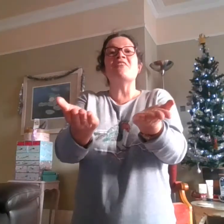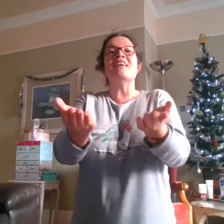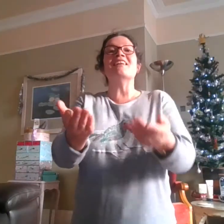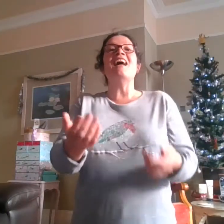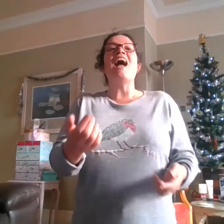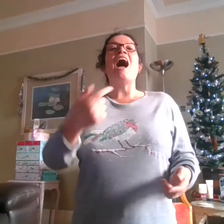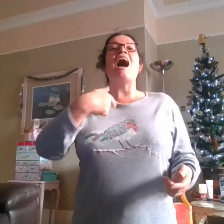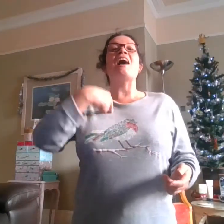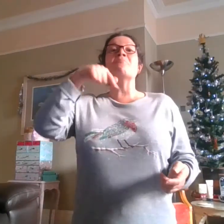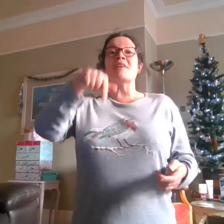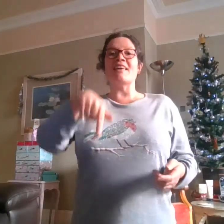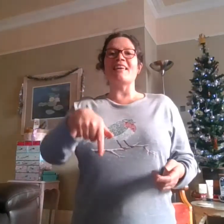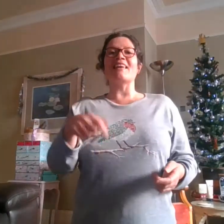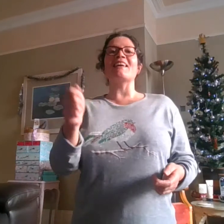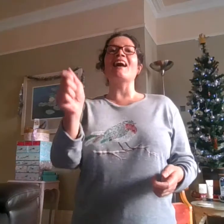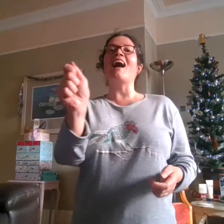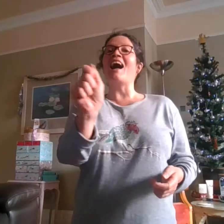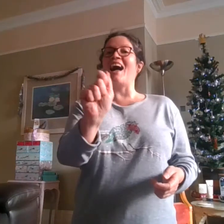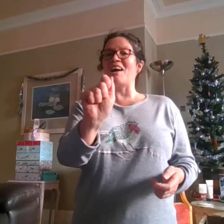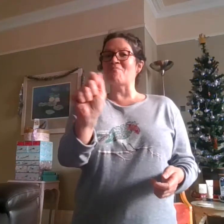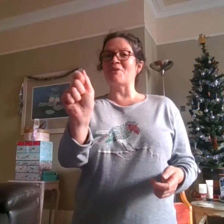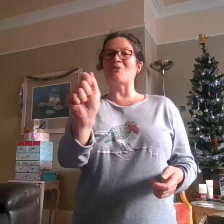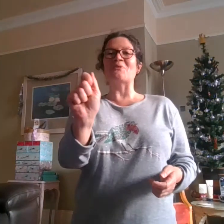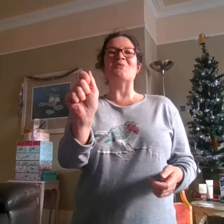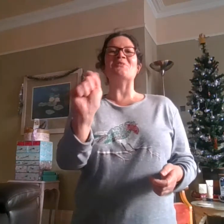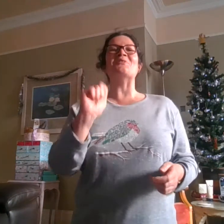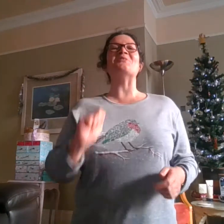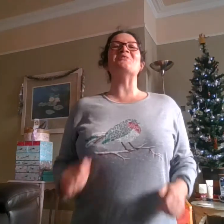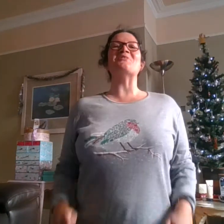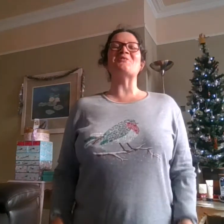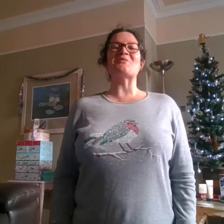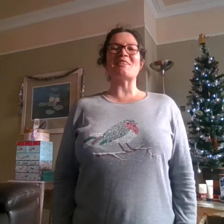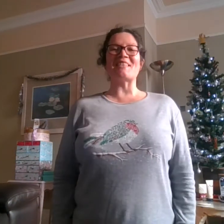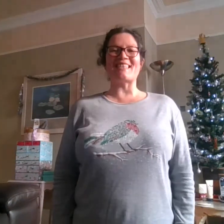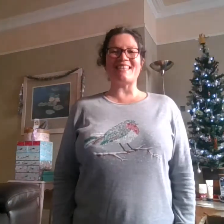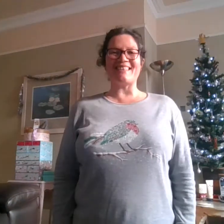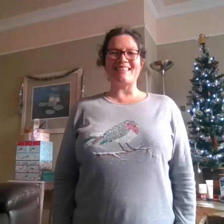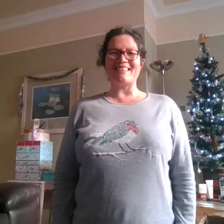giving, I'm here, I'm yours.